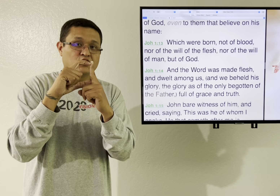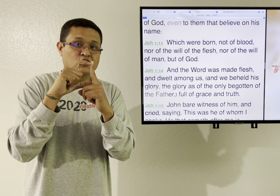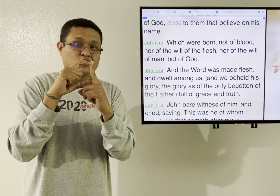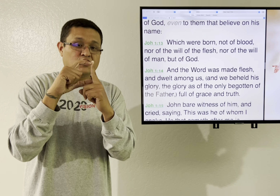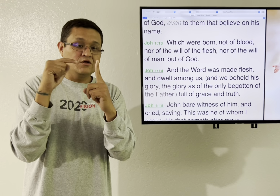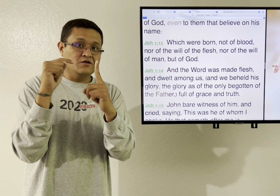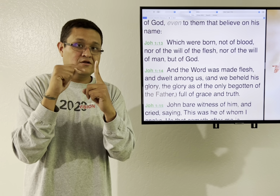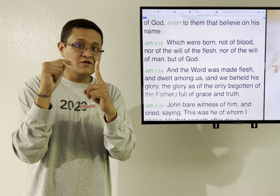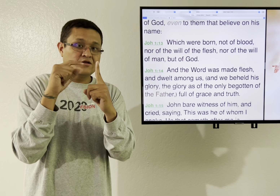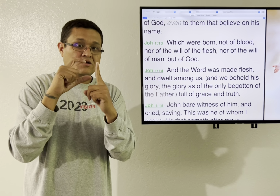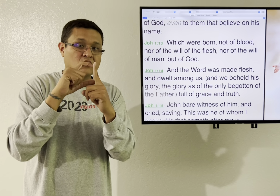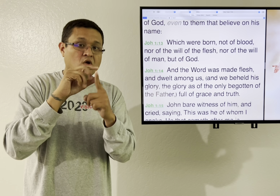And the Word